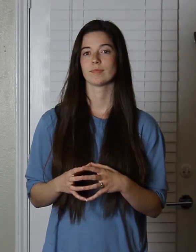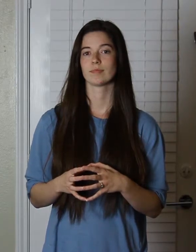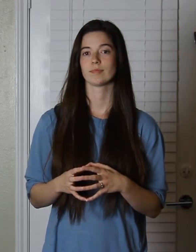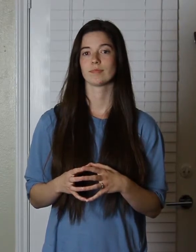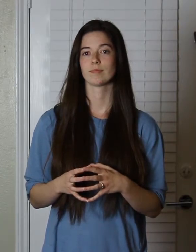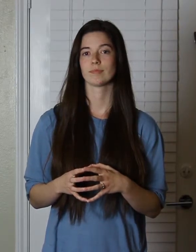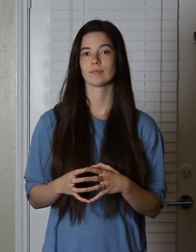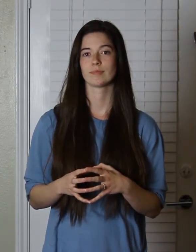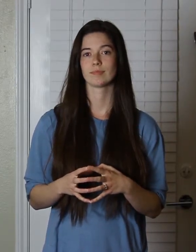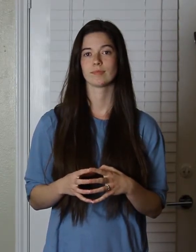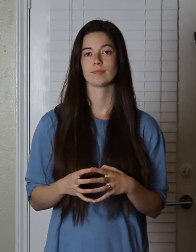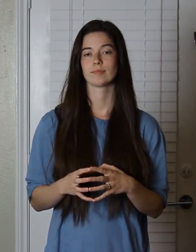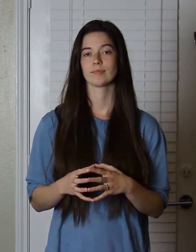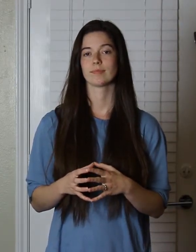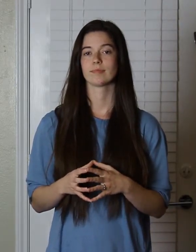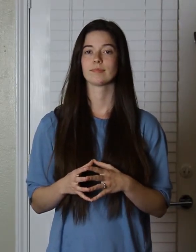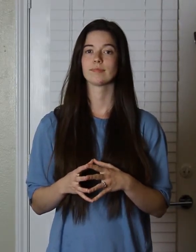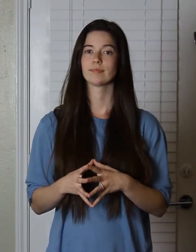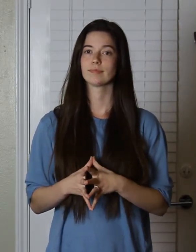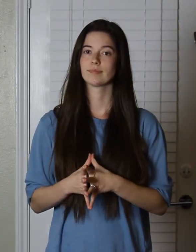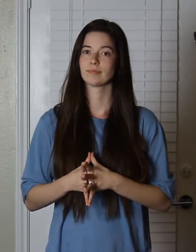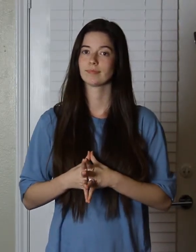the water in your glass was part of that ocean.